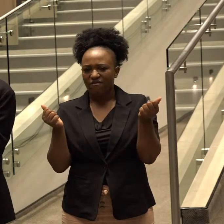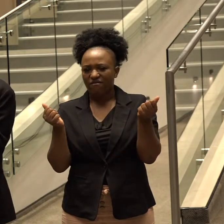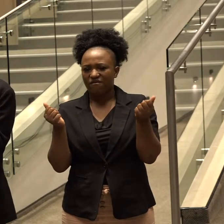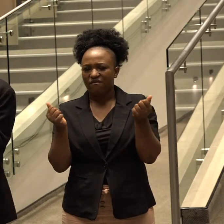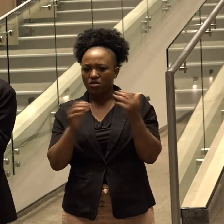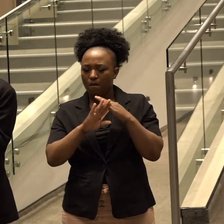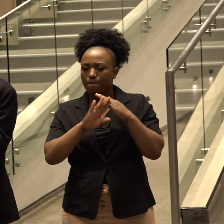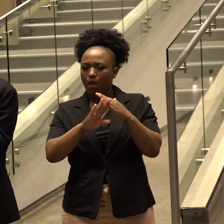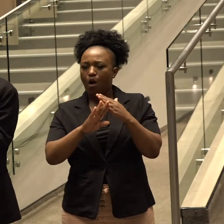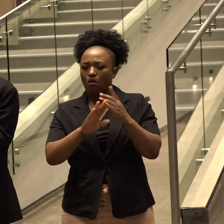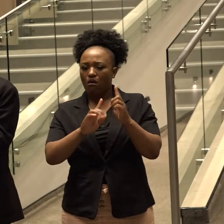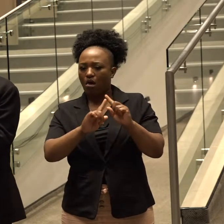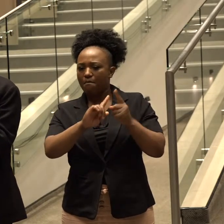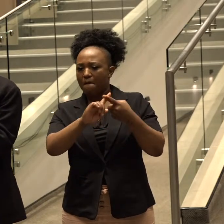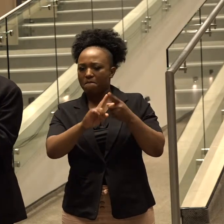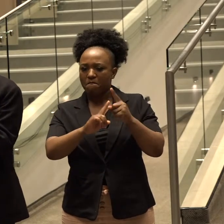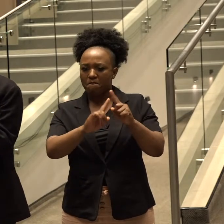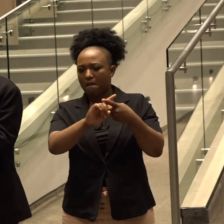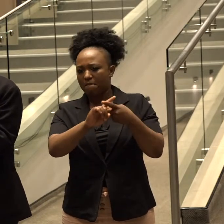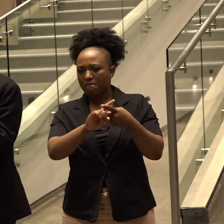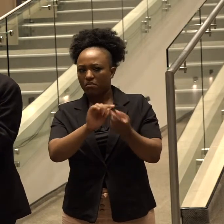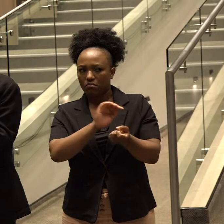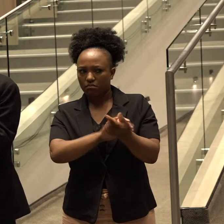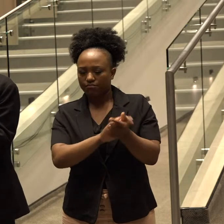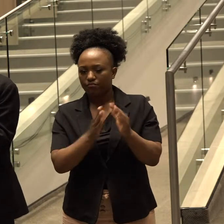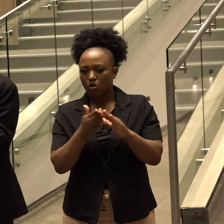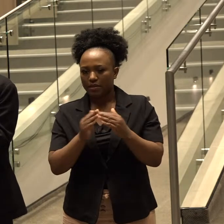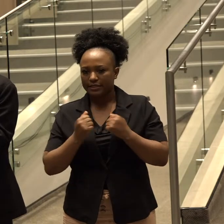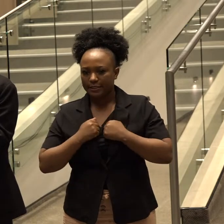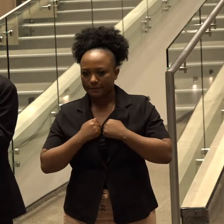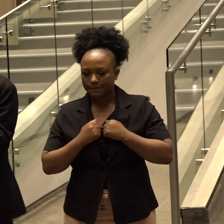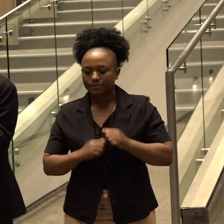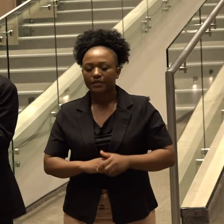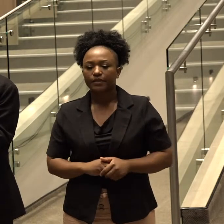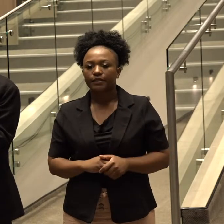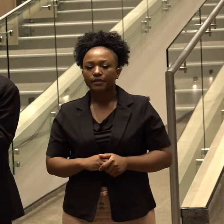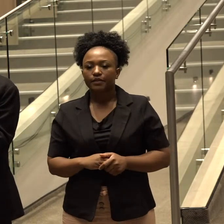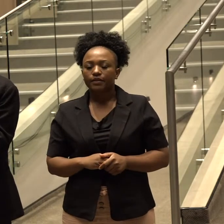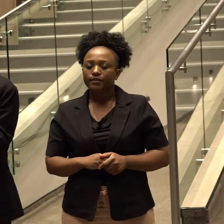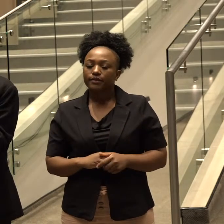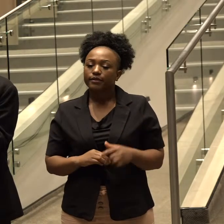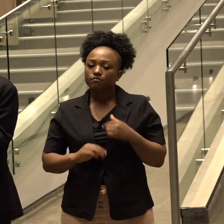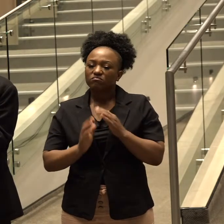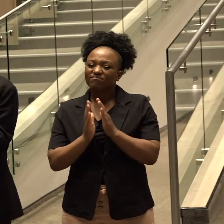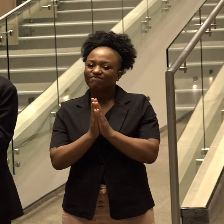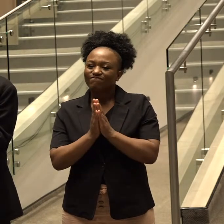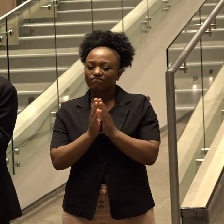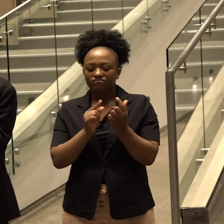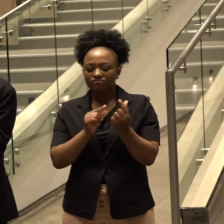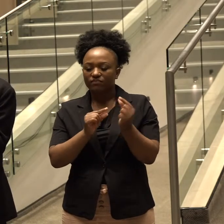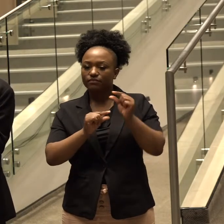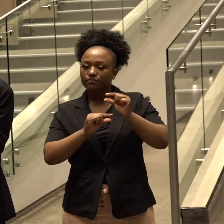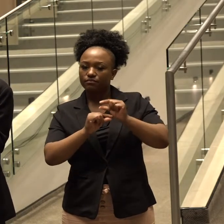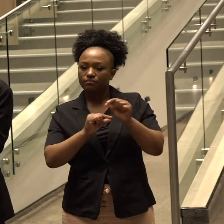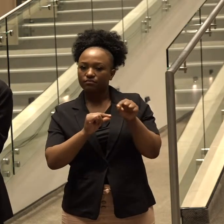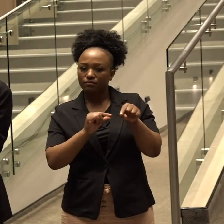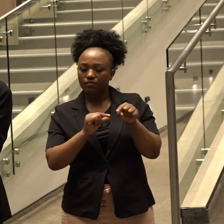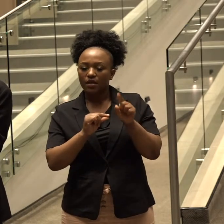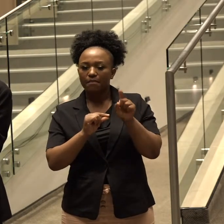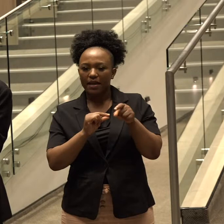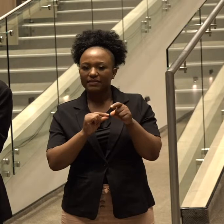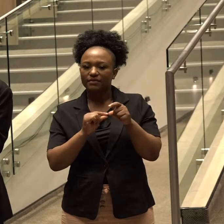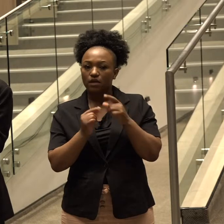incidents we have experienced in our communities and we humbly ask transnet to consider